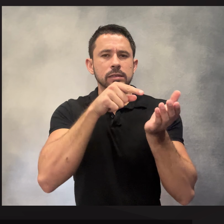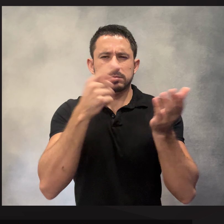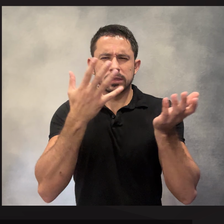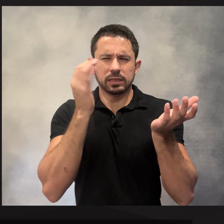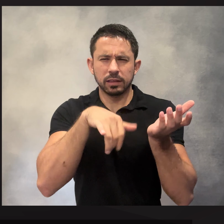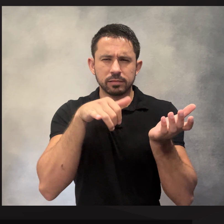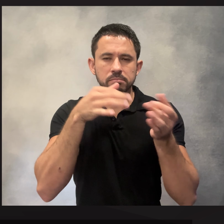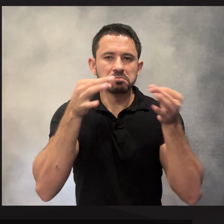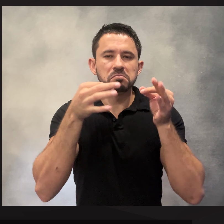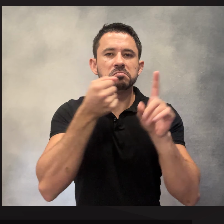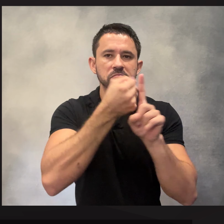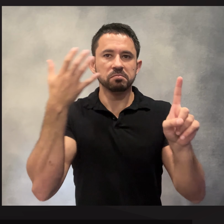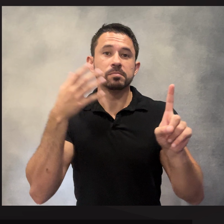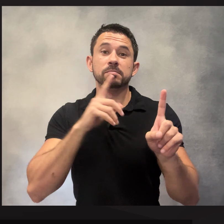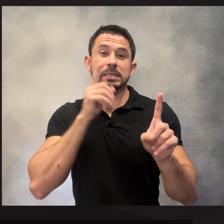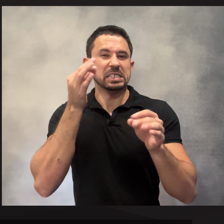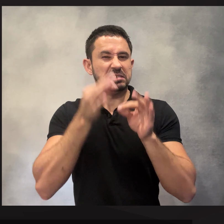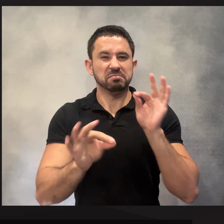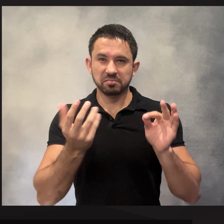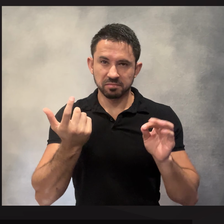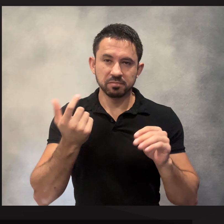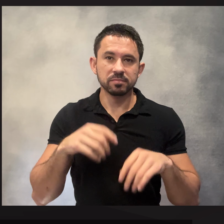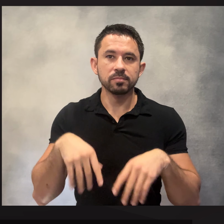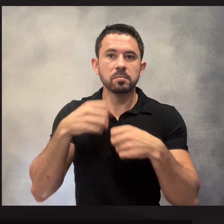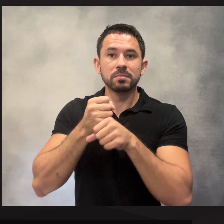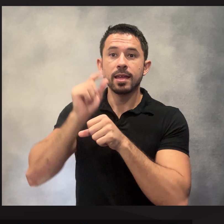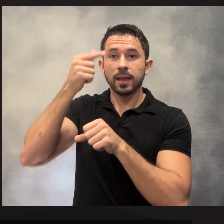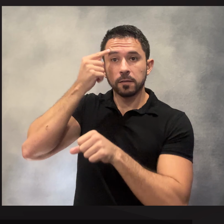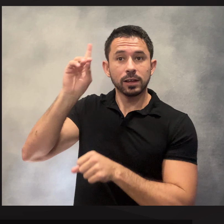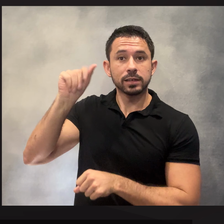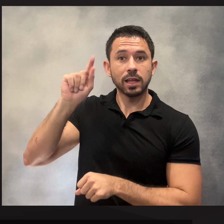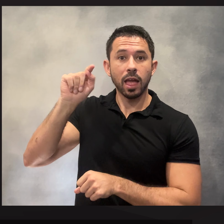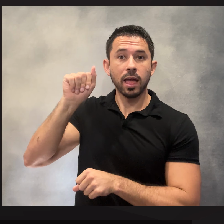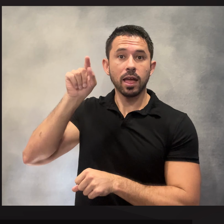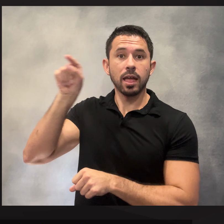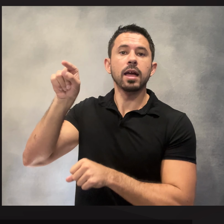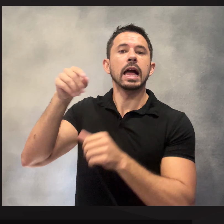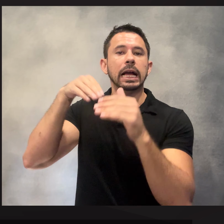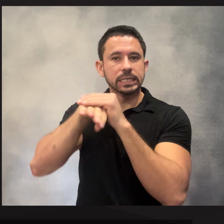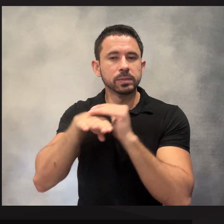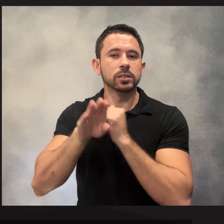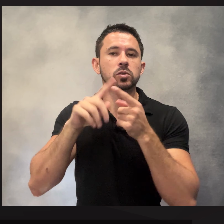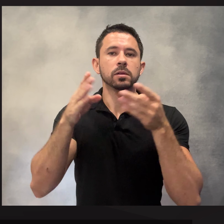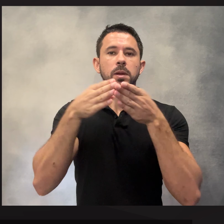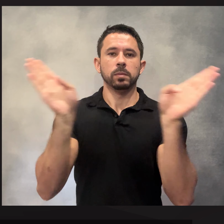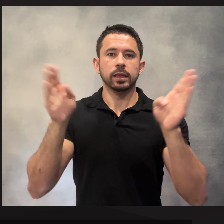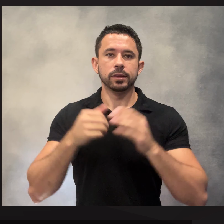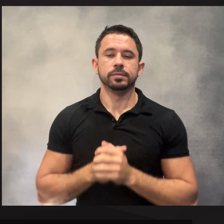Defining open data can be quite simple, making government data accessible and clear to the public.